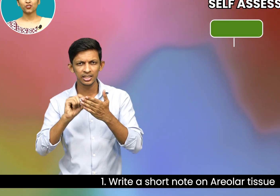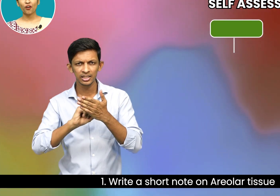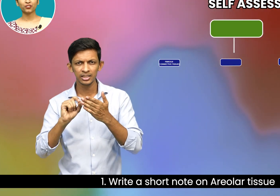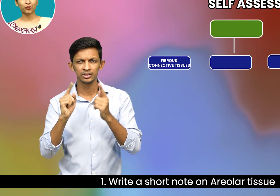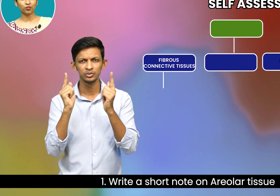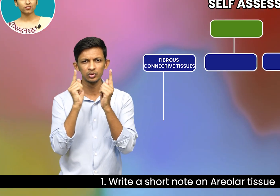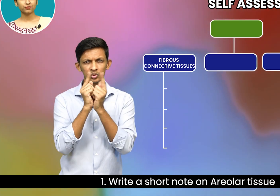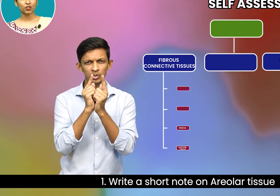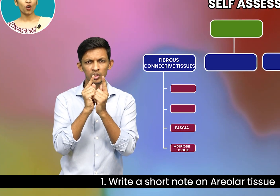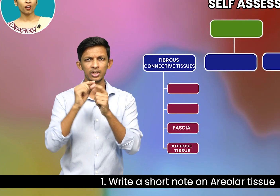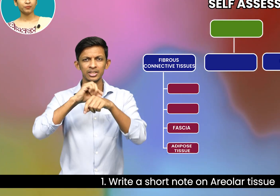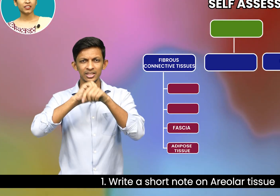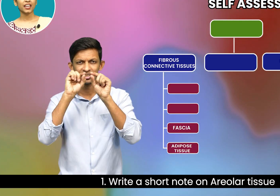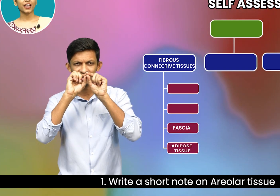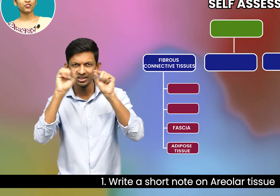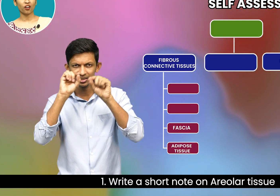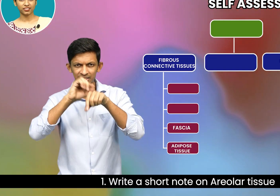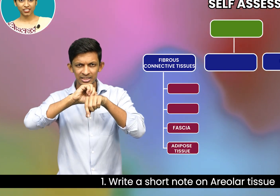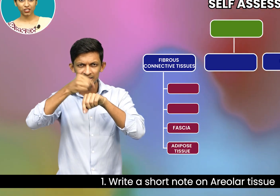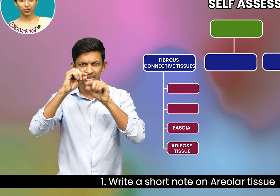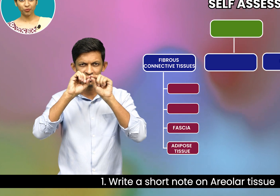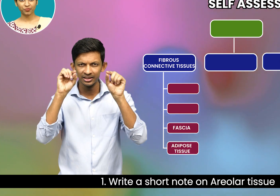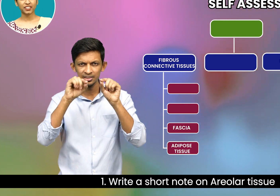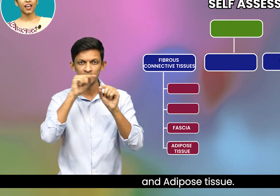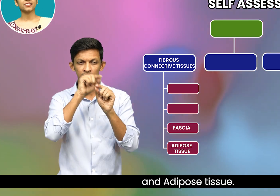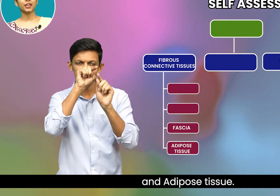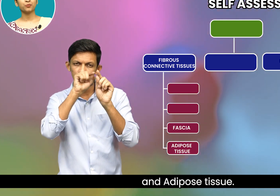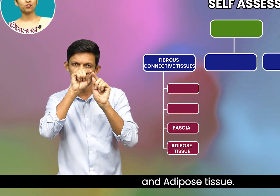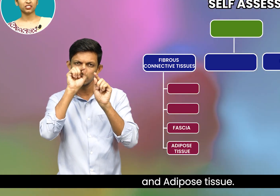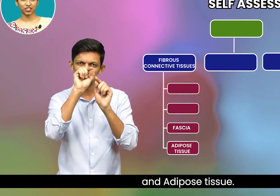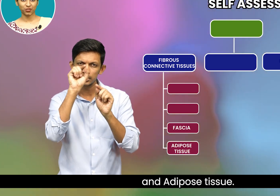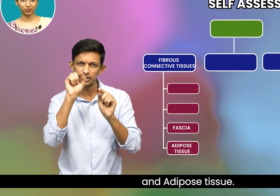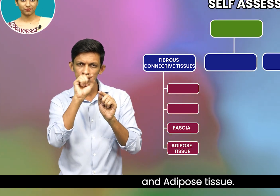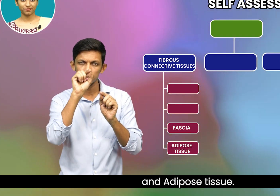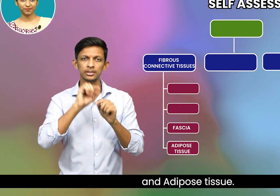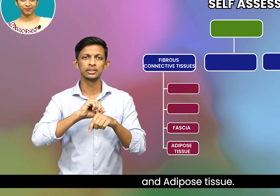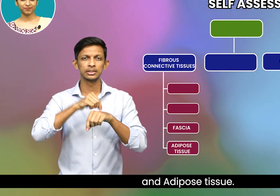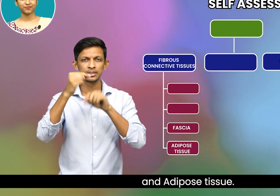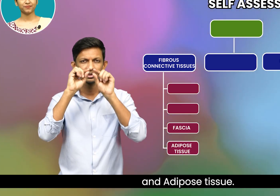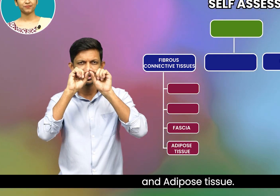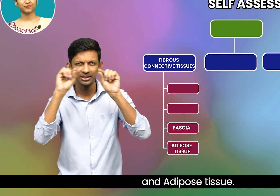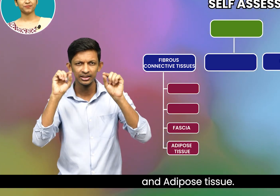Write a short note on areolar tissue and adipose tissue.